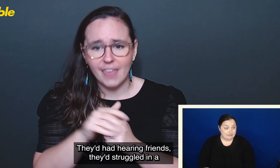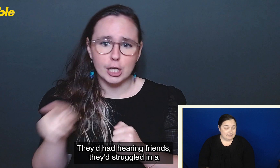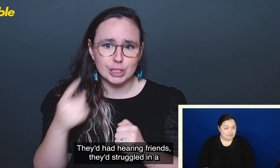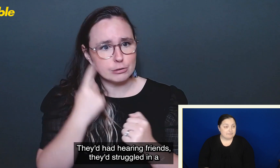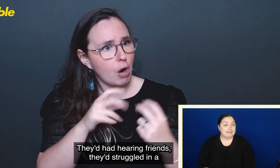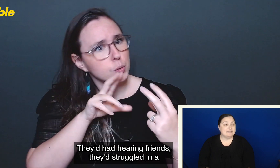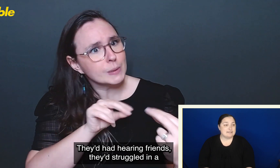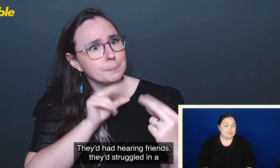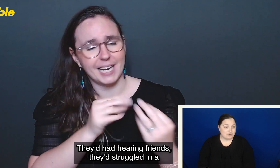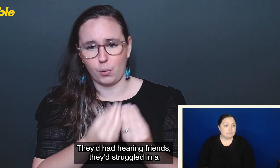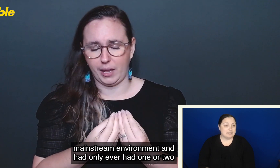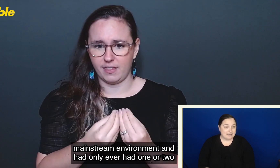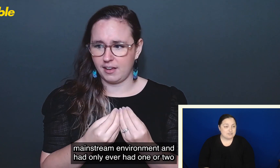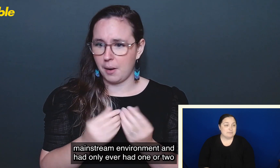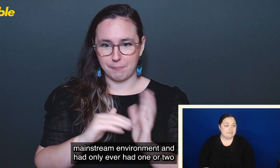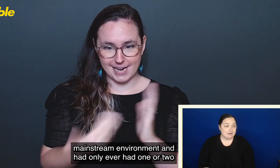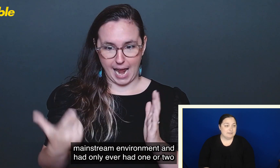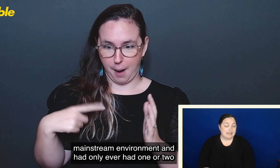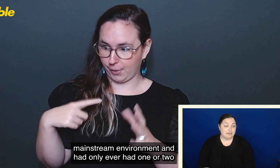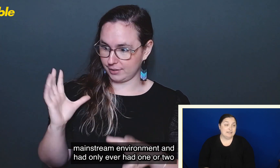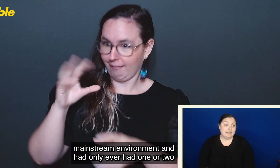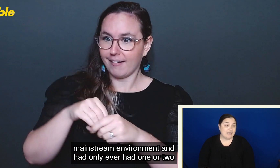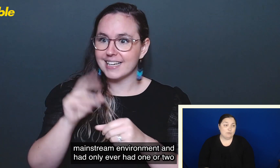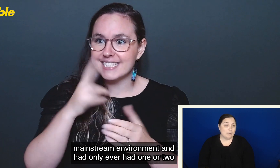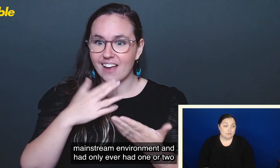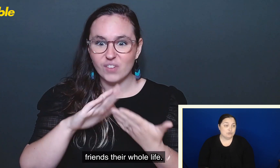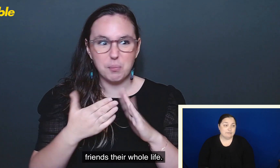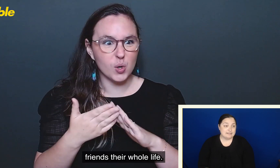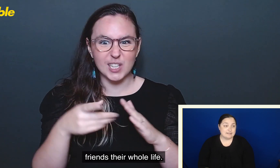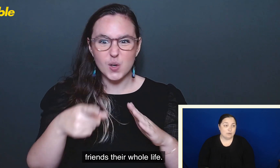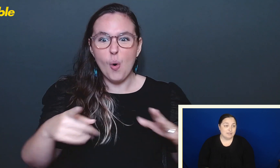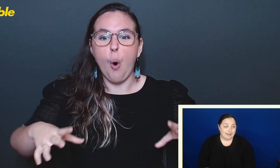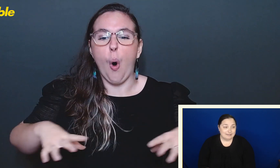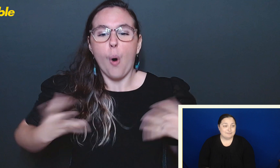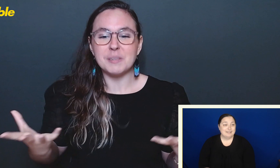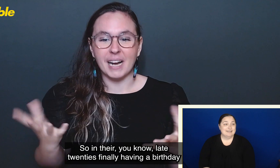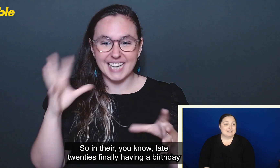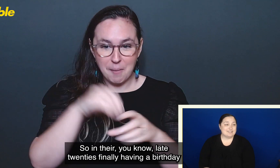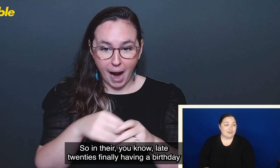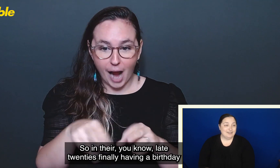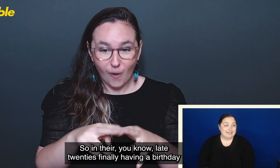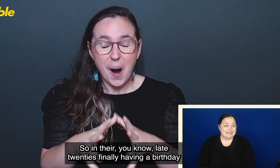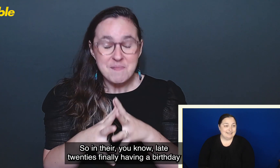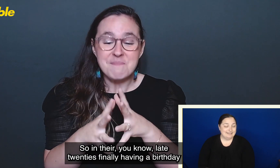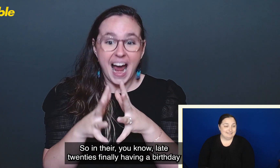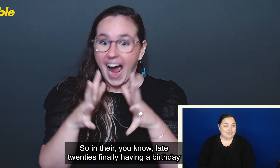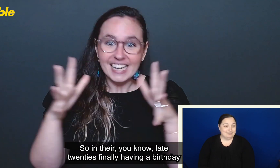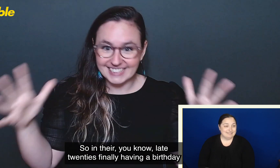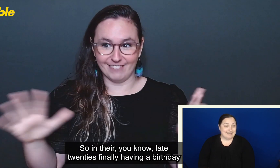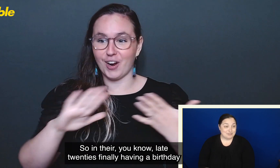had hearing friends, they'd struggled in a mainstream environment, and had only ever had one or two friends their whole life. So in